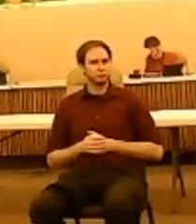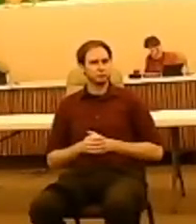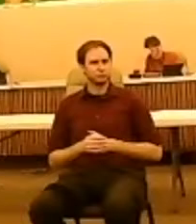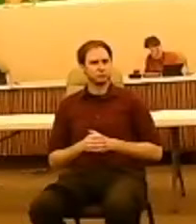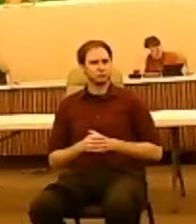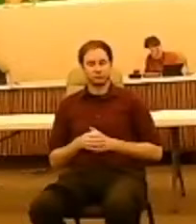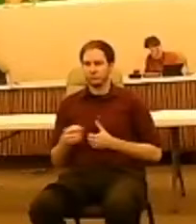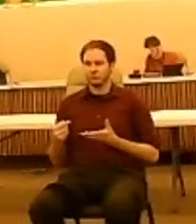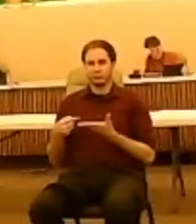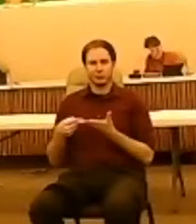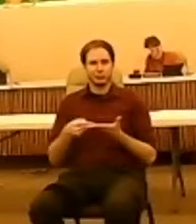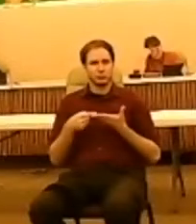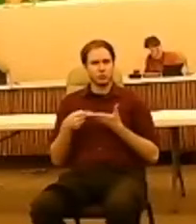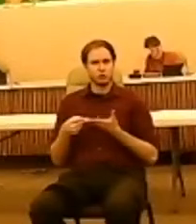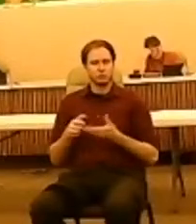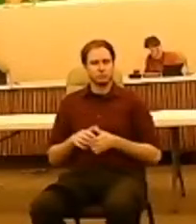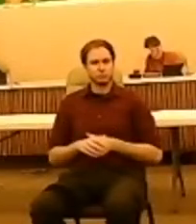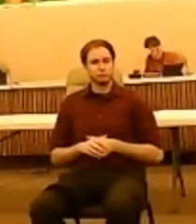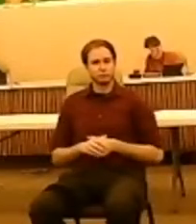Any discussion?